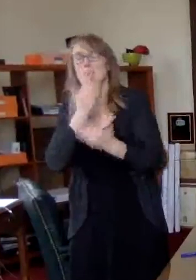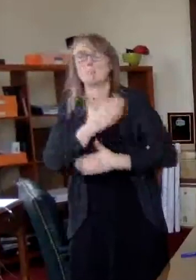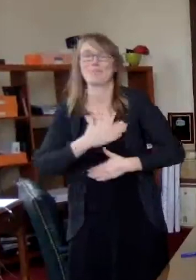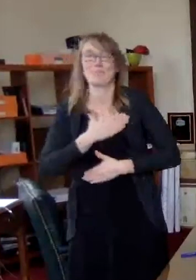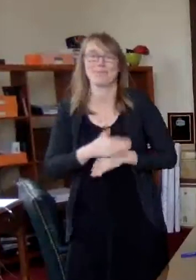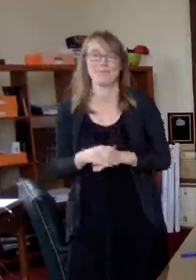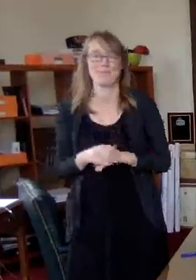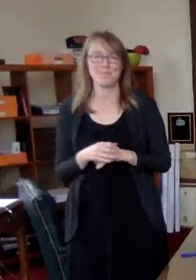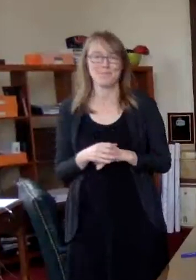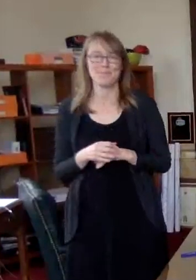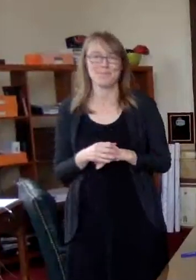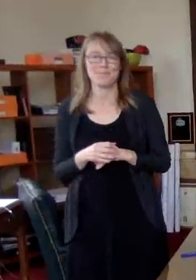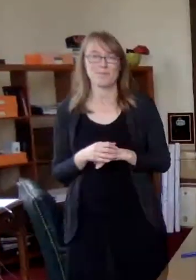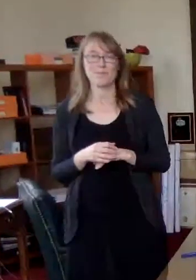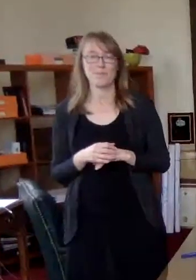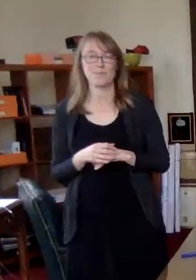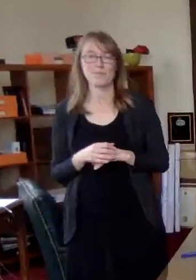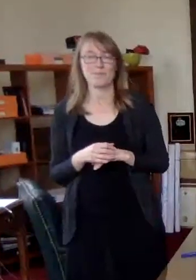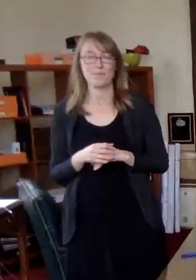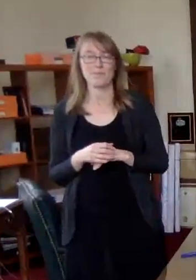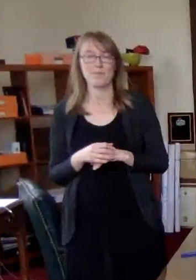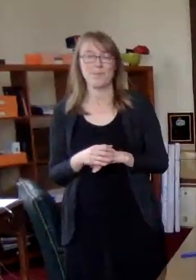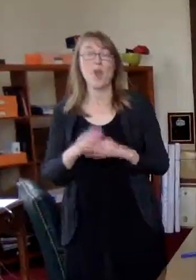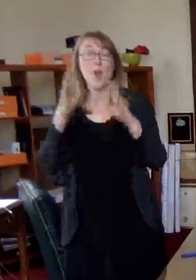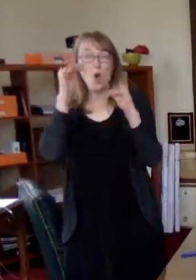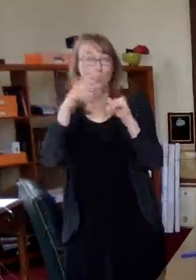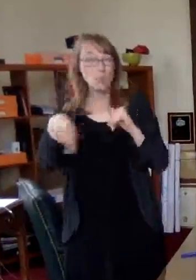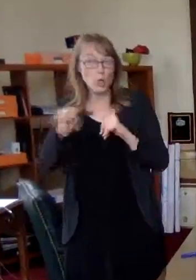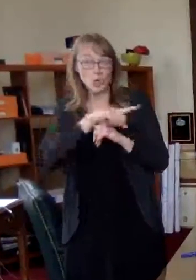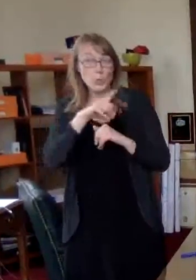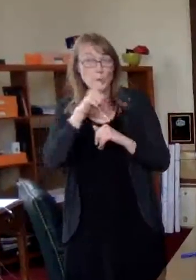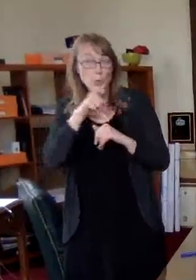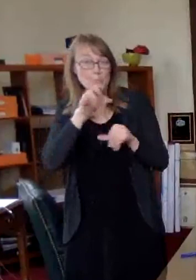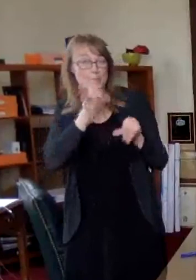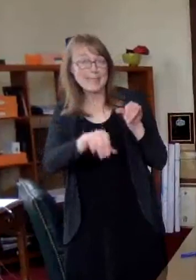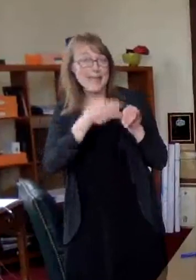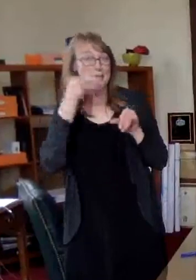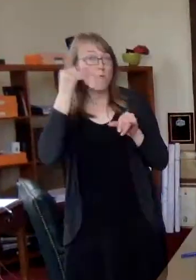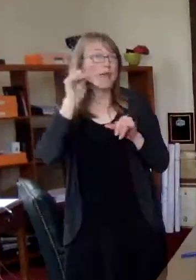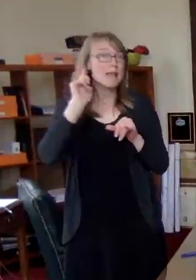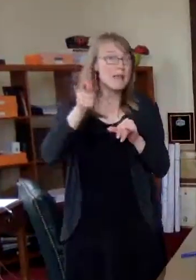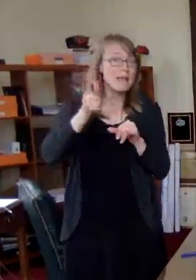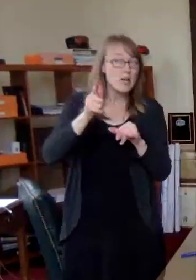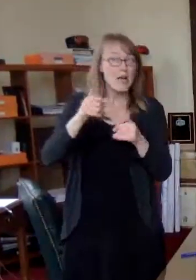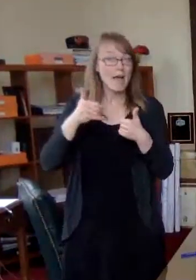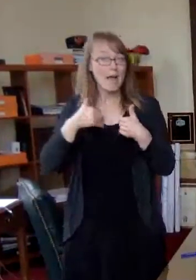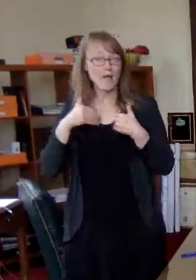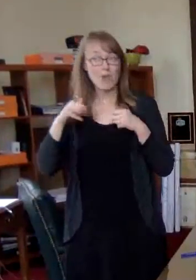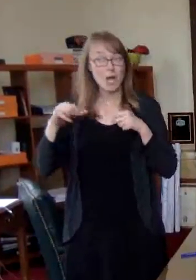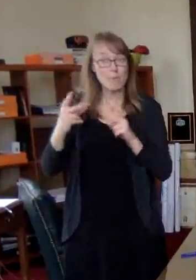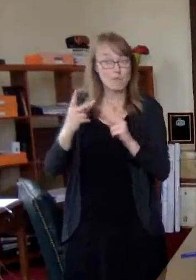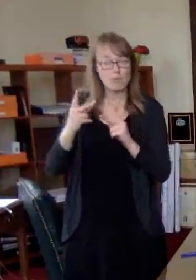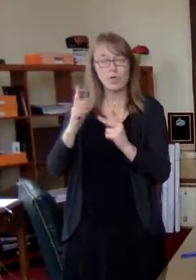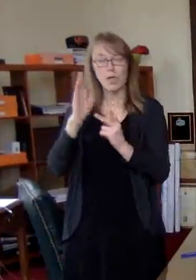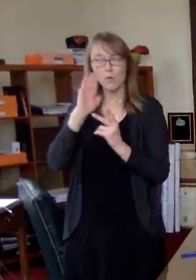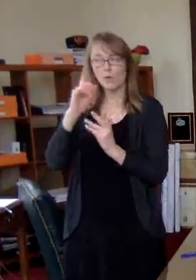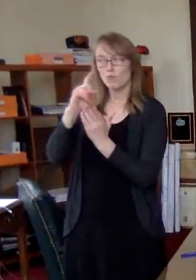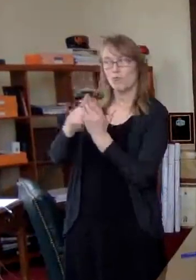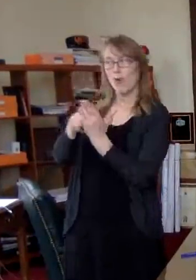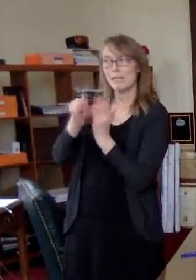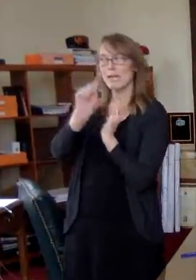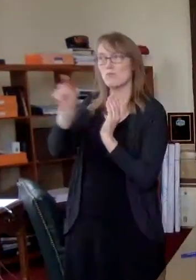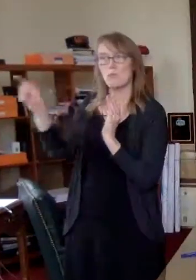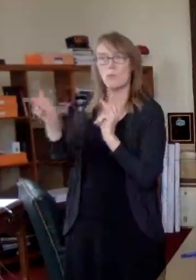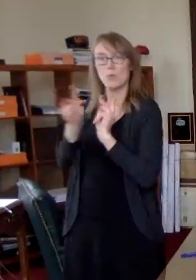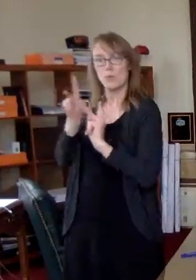now, when you have the opportunity, will say thank you to those folks who are working. What if you are facing the possibility,